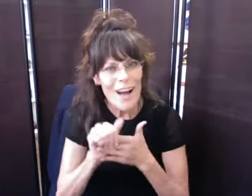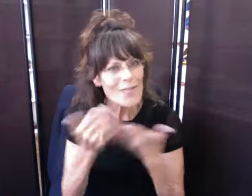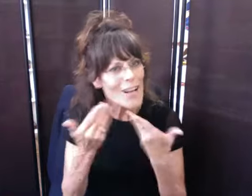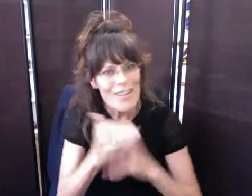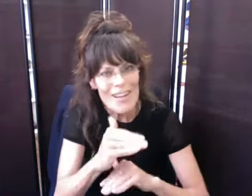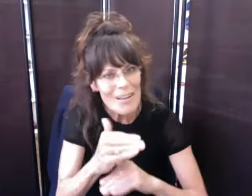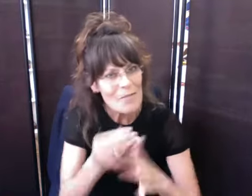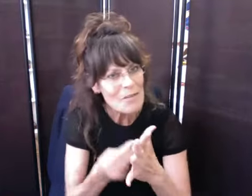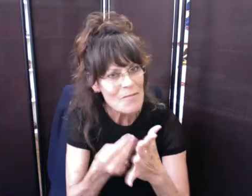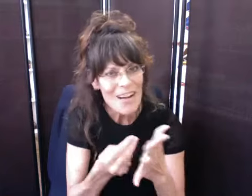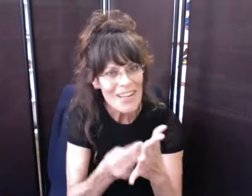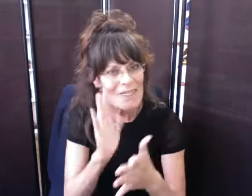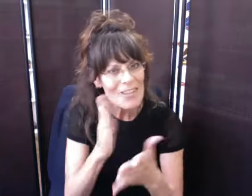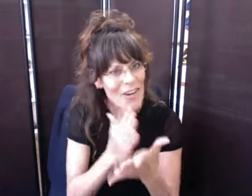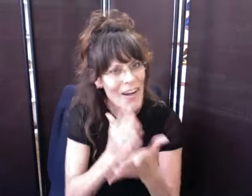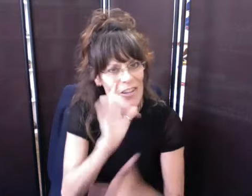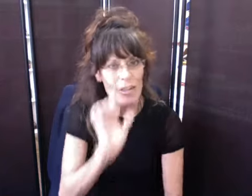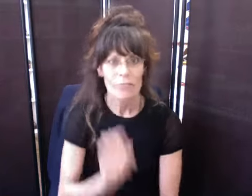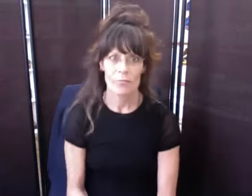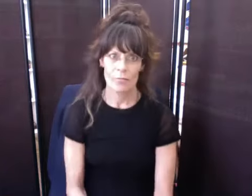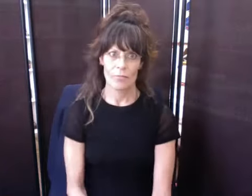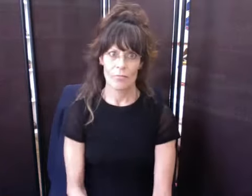And I'm telling you, if I could have done that, you'd have a different speaker tonight.